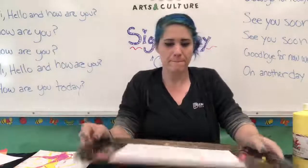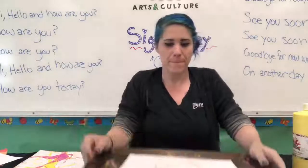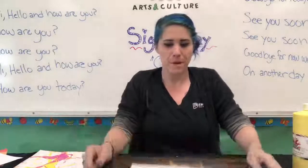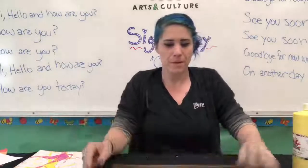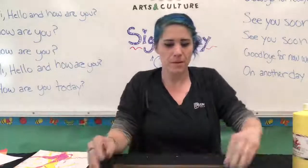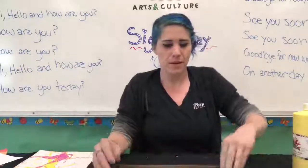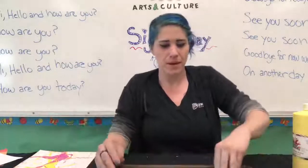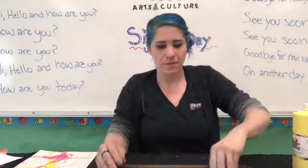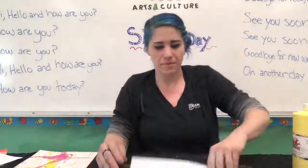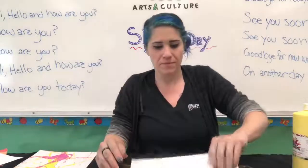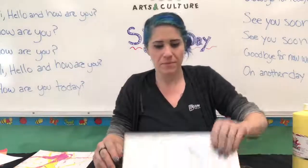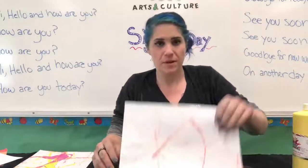look at that.